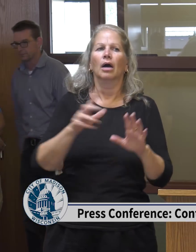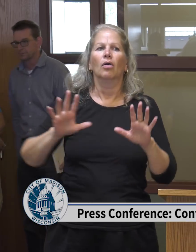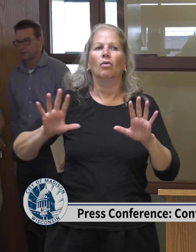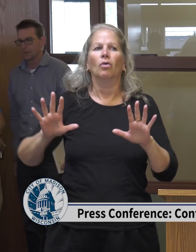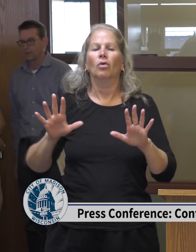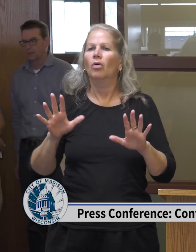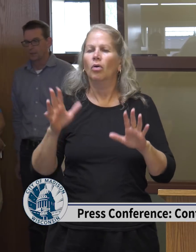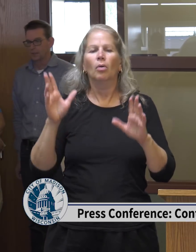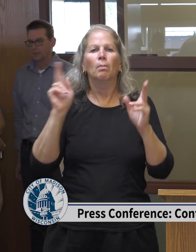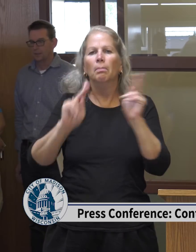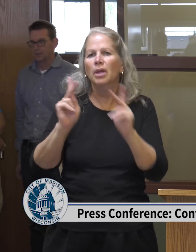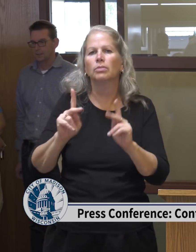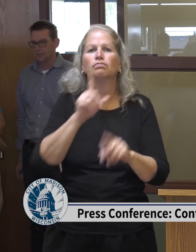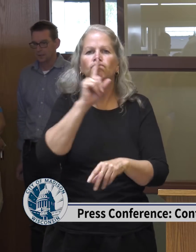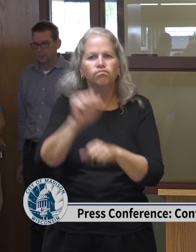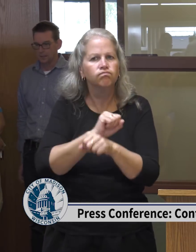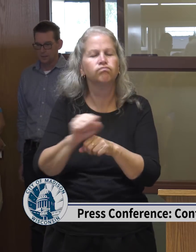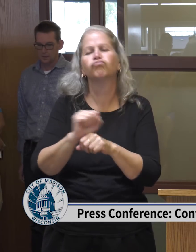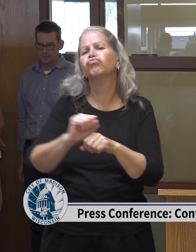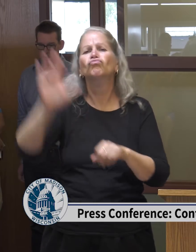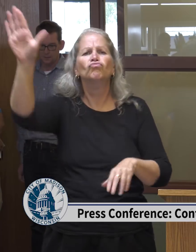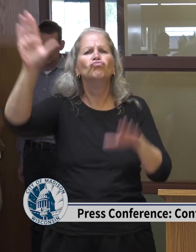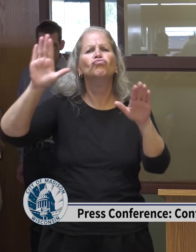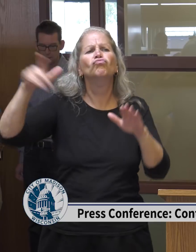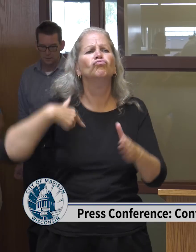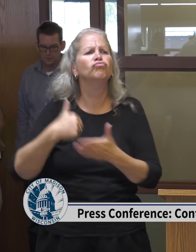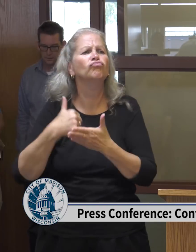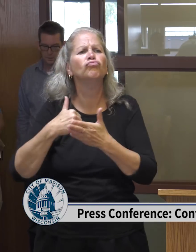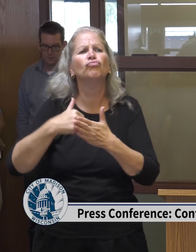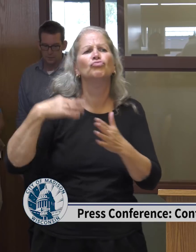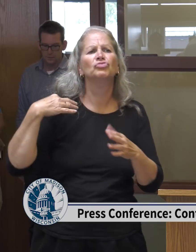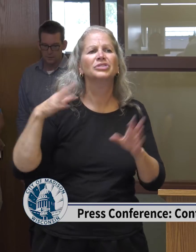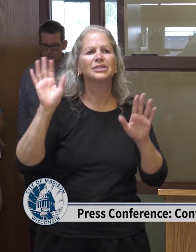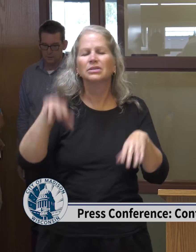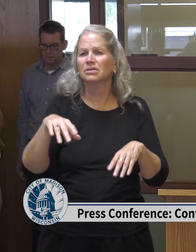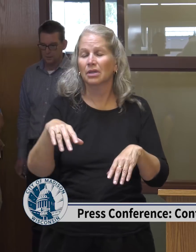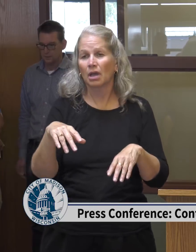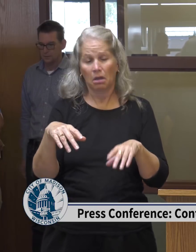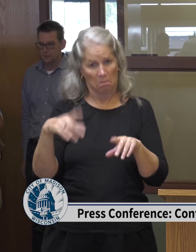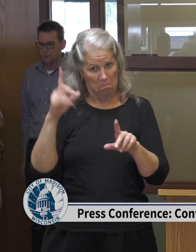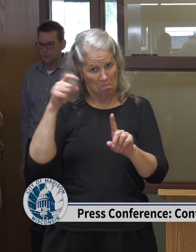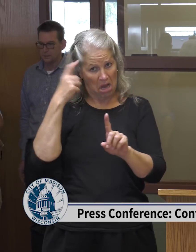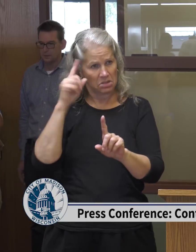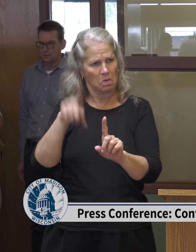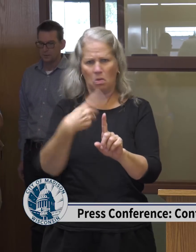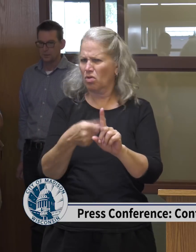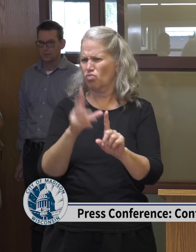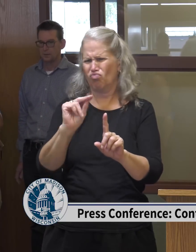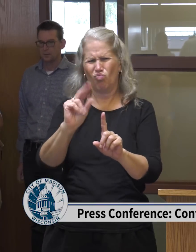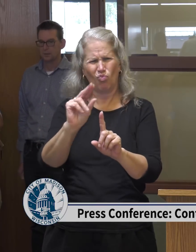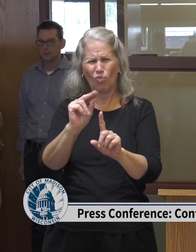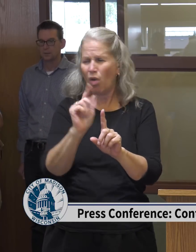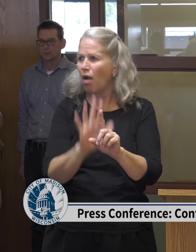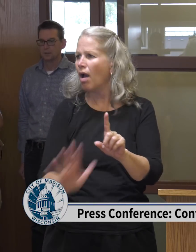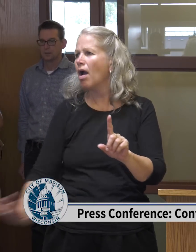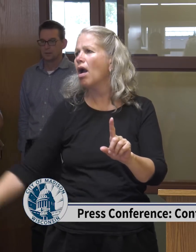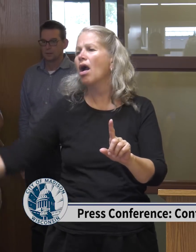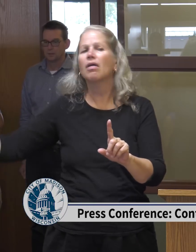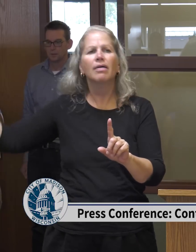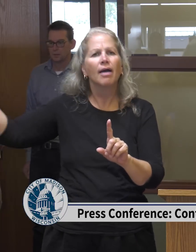not just Madison, but the whole metropolitan area. And, you know, the fact that